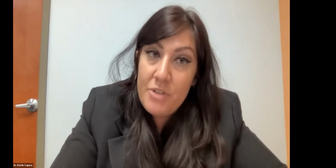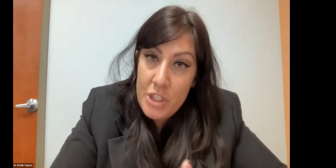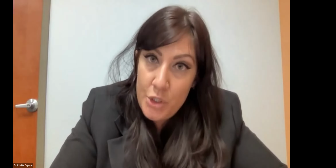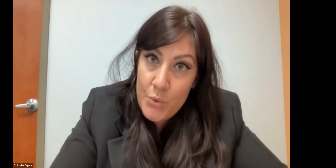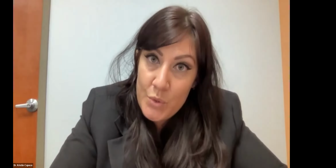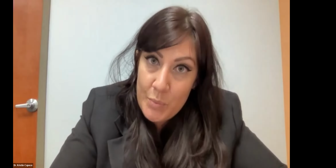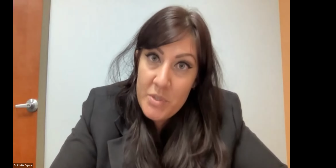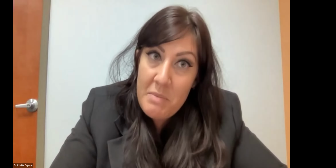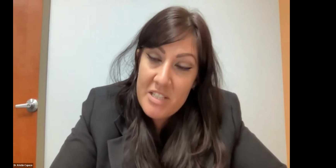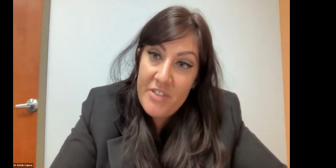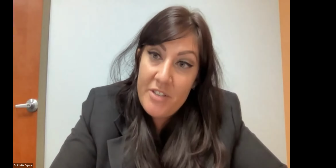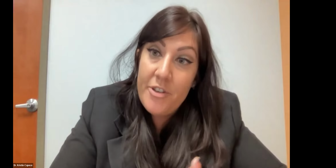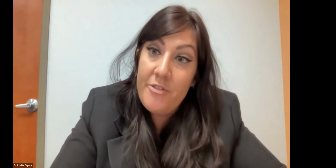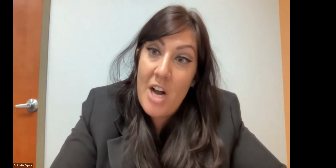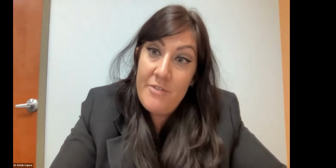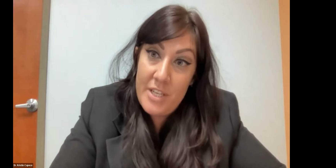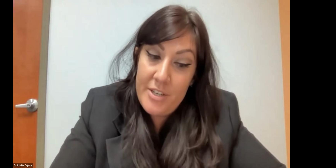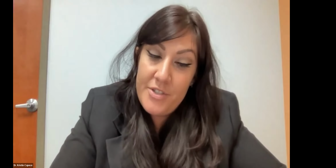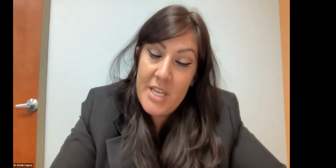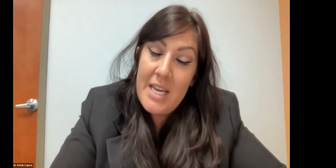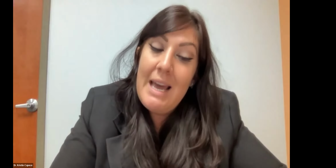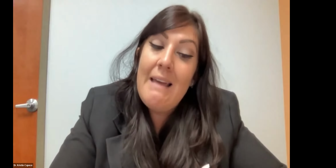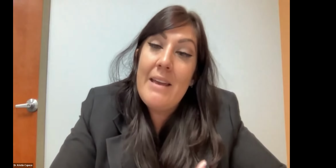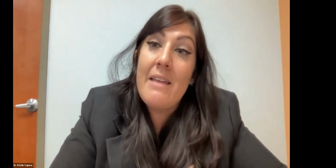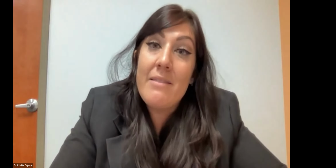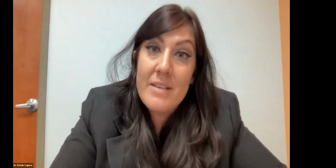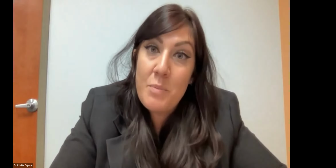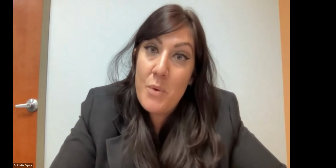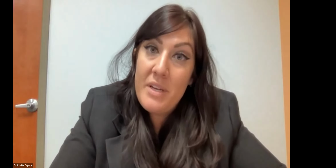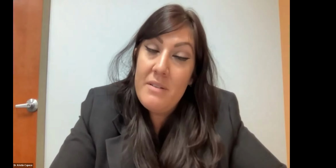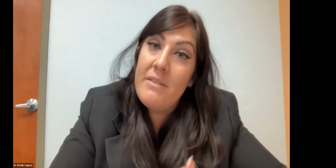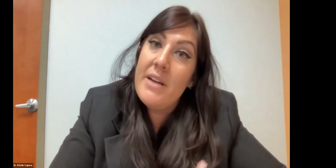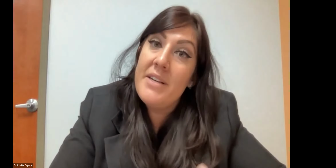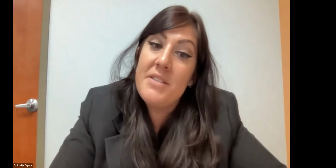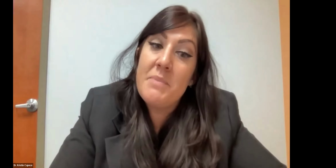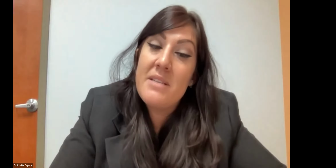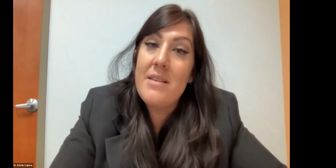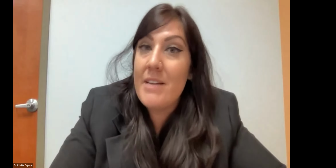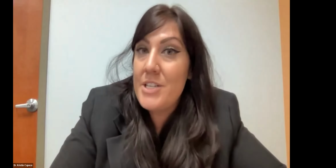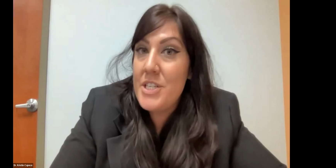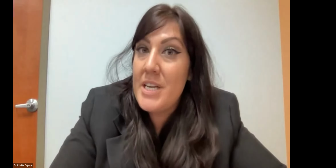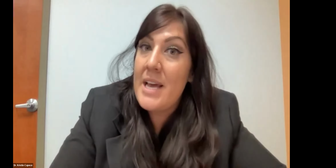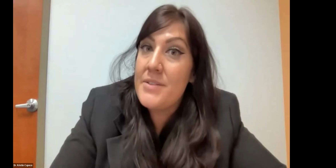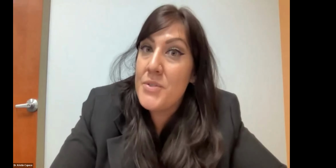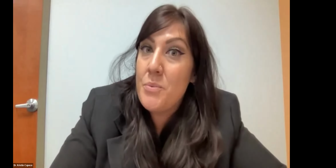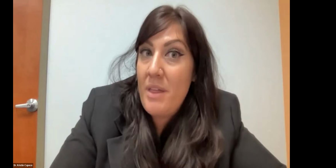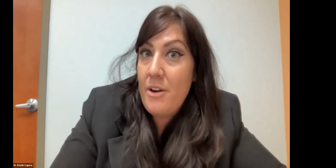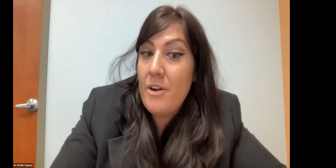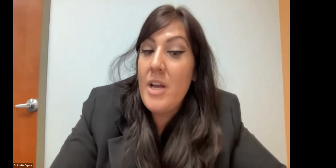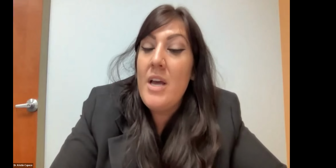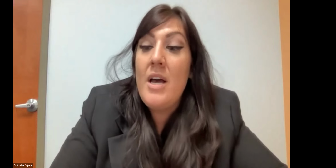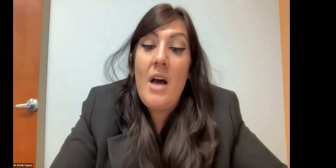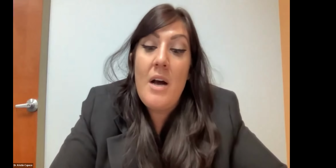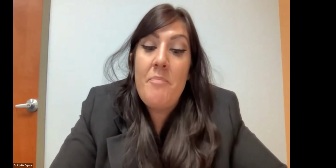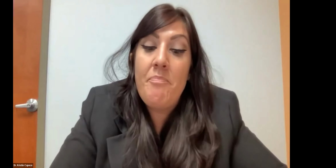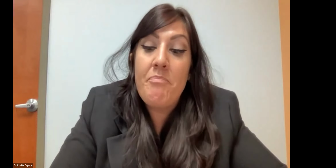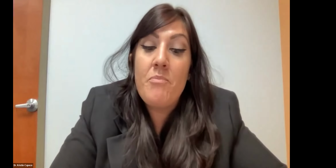They generally use tamoxifen for 5 years. And then at this point, there is some consideration as to